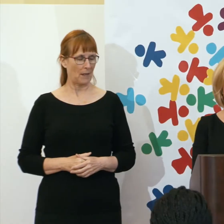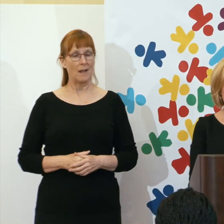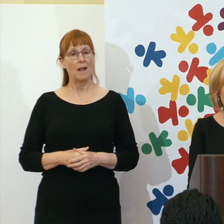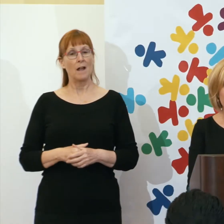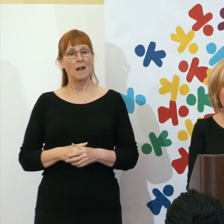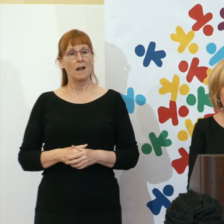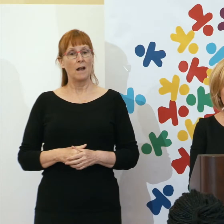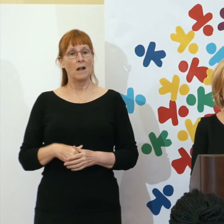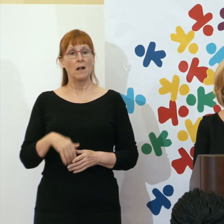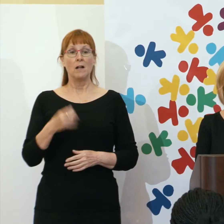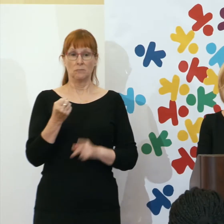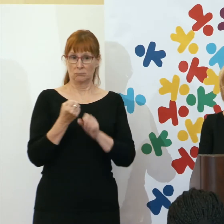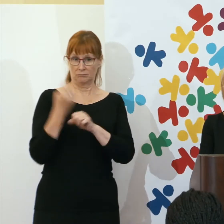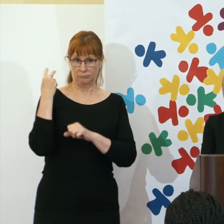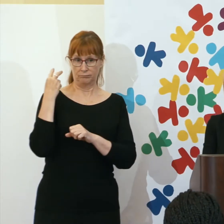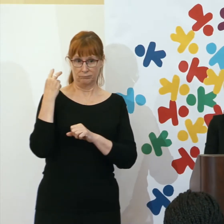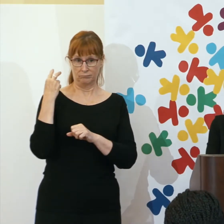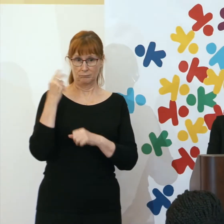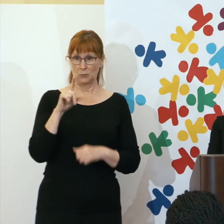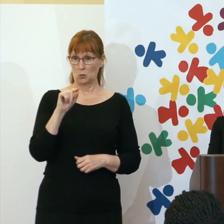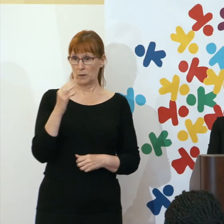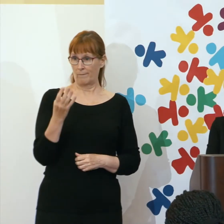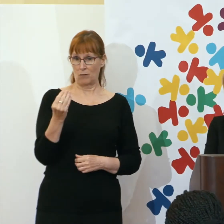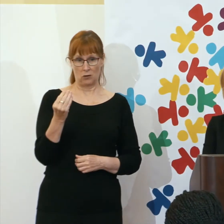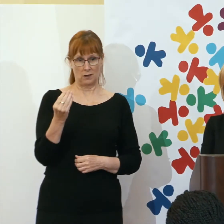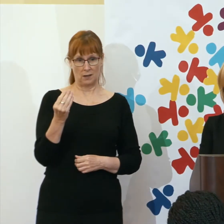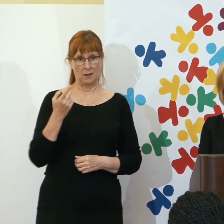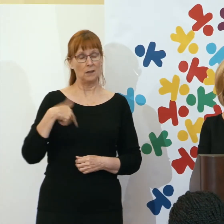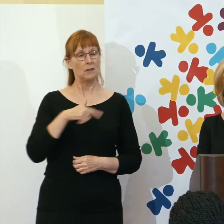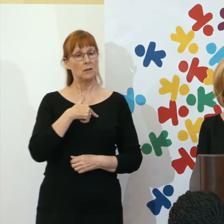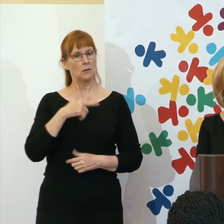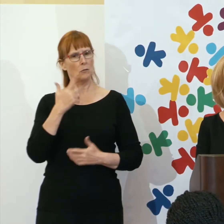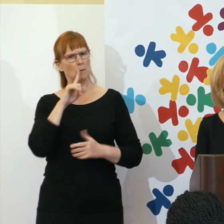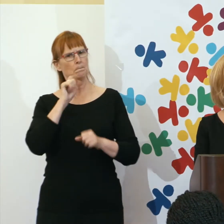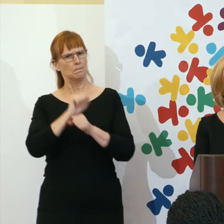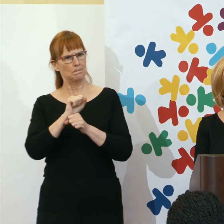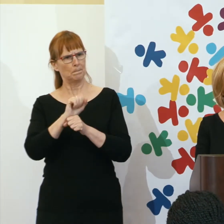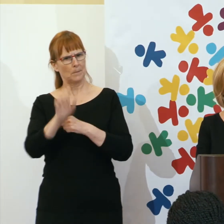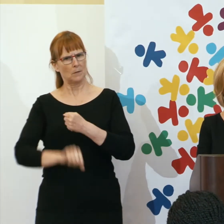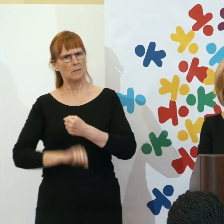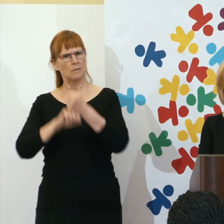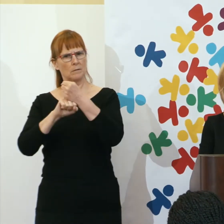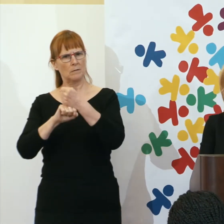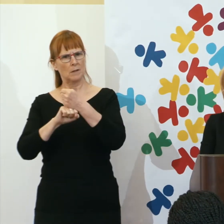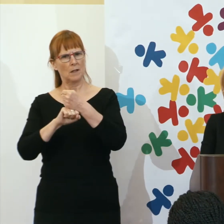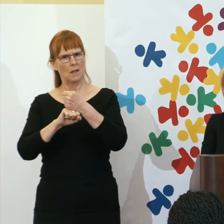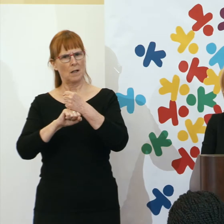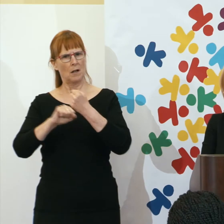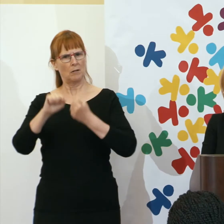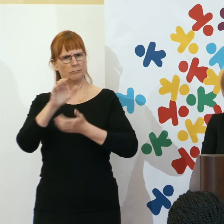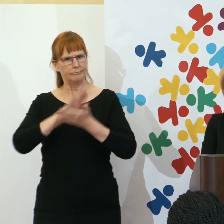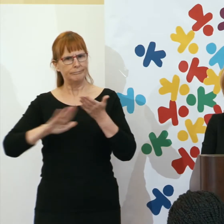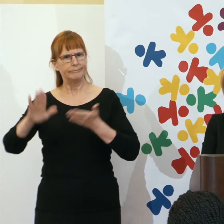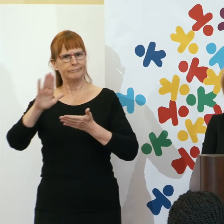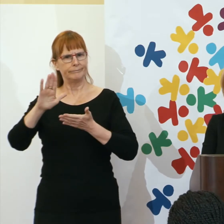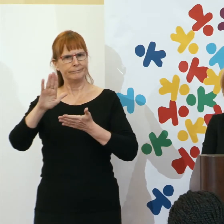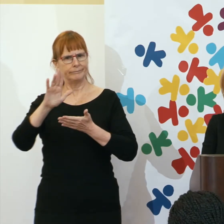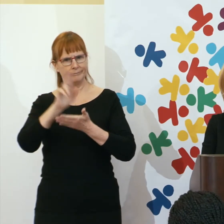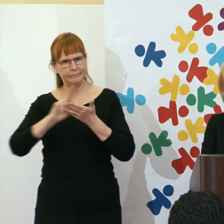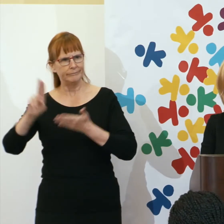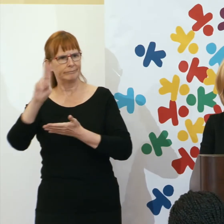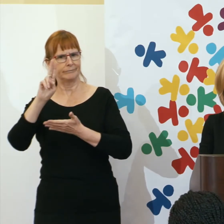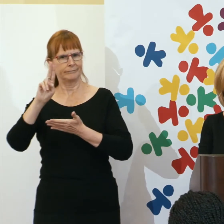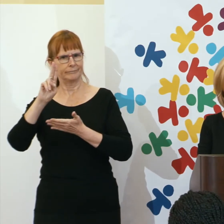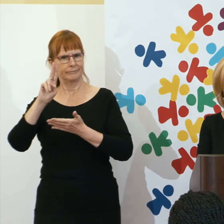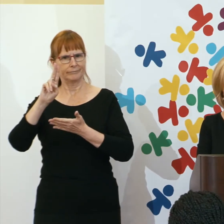In 2014, we also committed to support and encourage academic involvement and the development of a